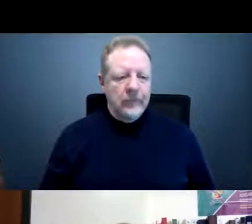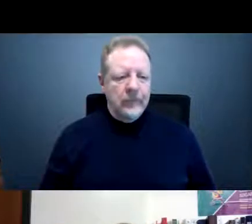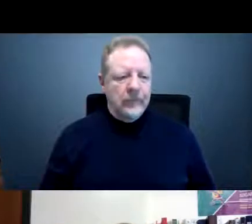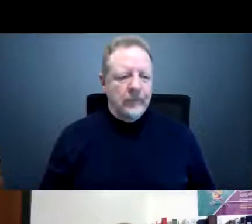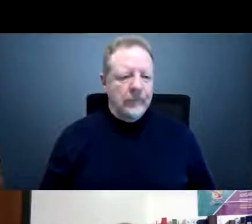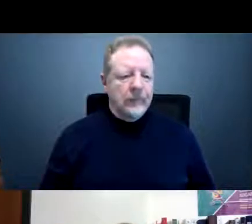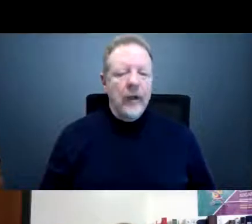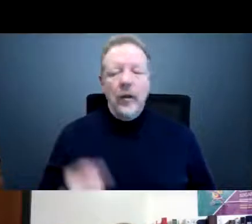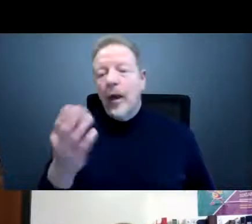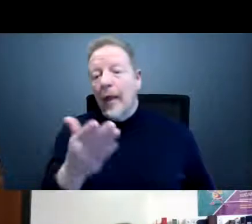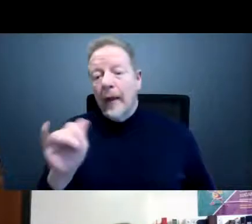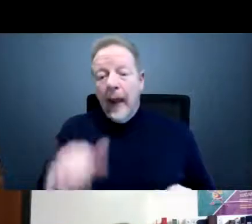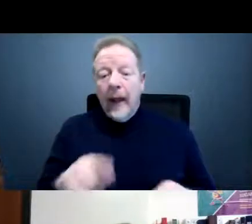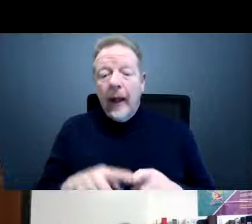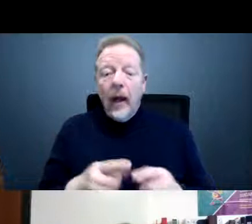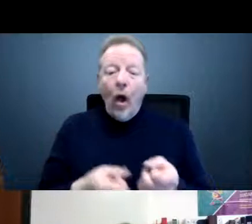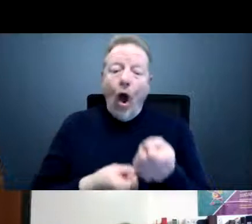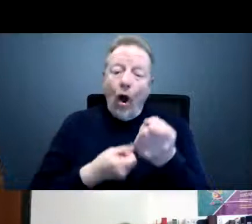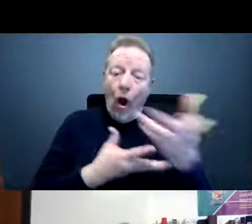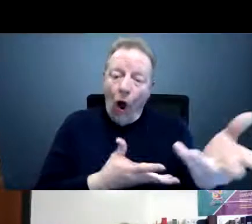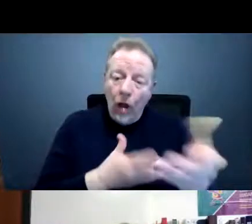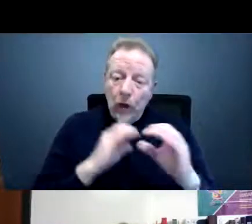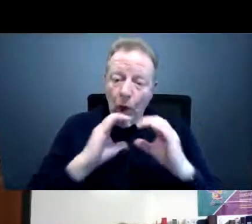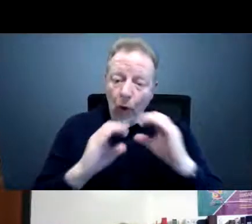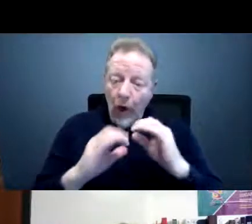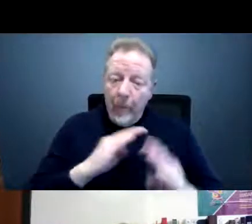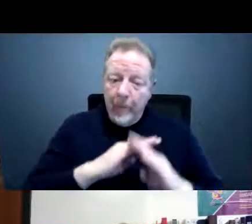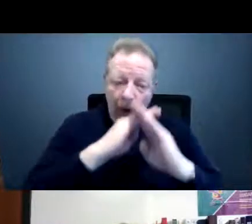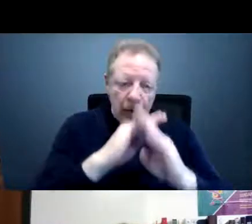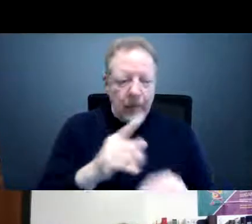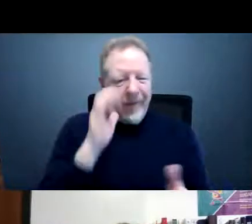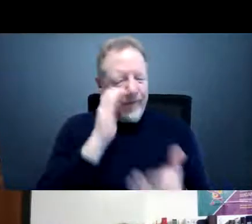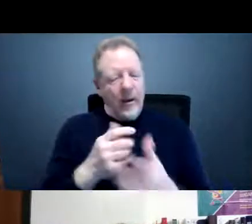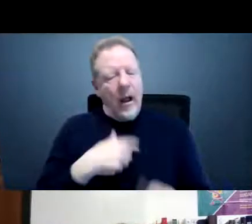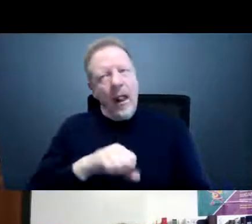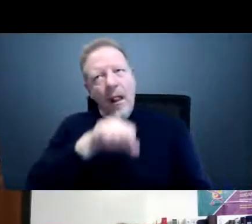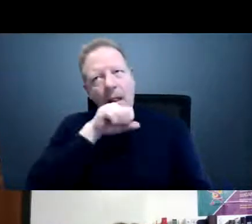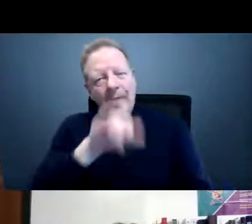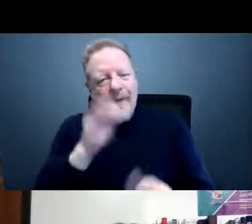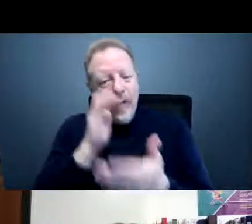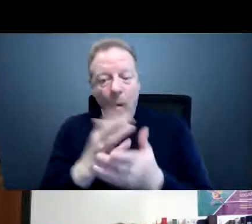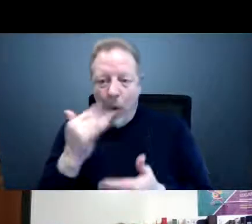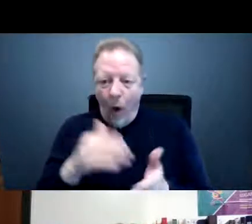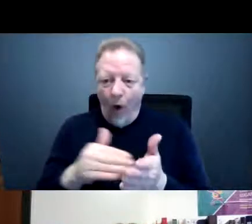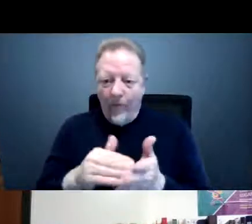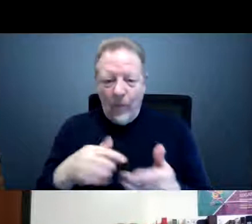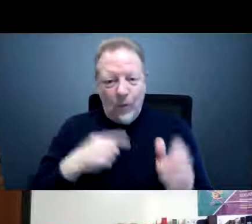So things that can contribute to communication barriers. I loved this photo because this is often what happens, to everyone when you go